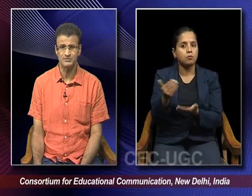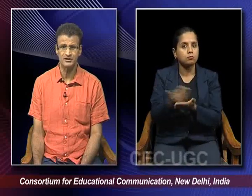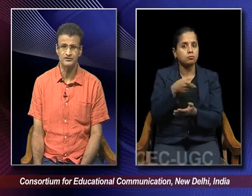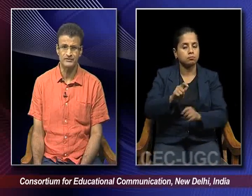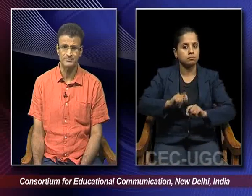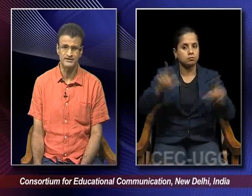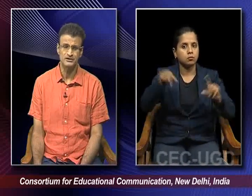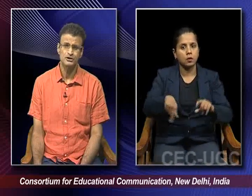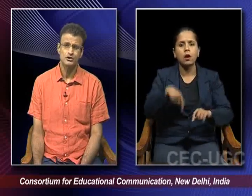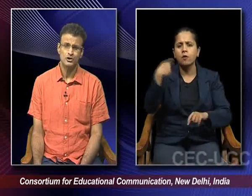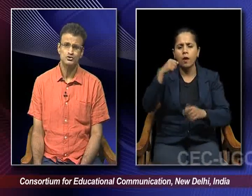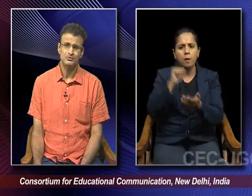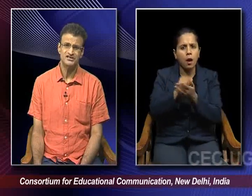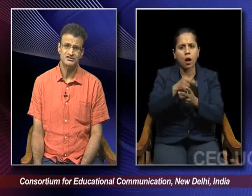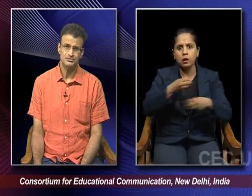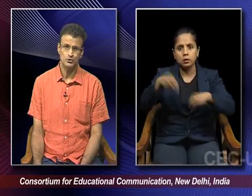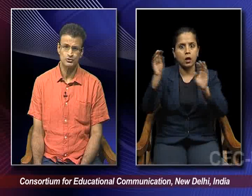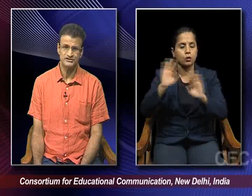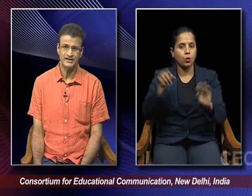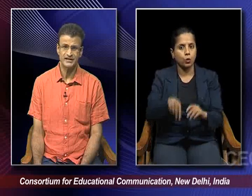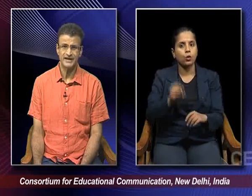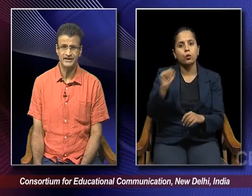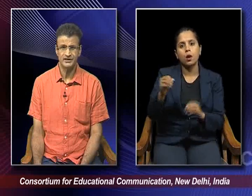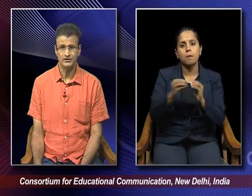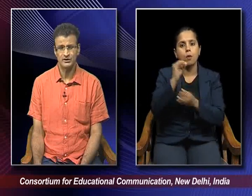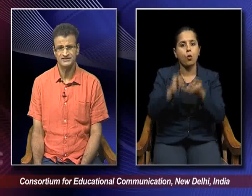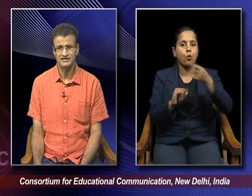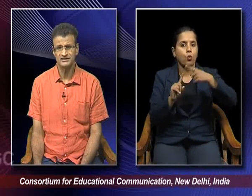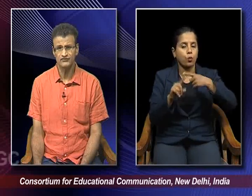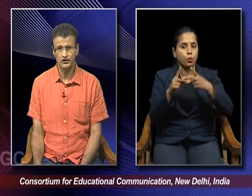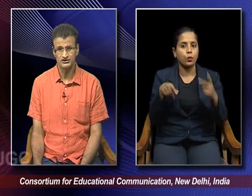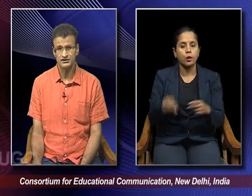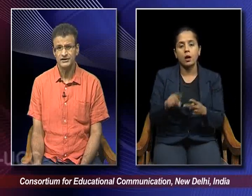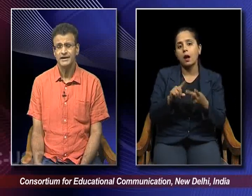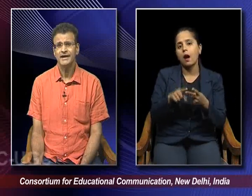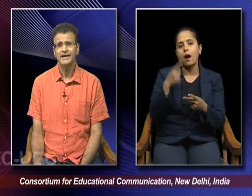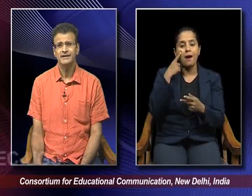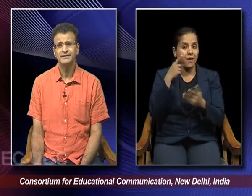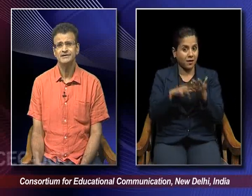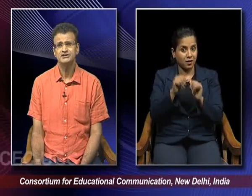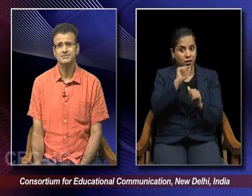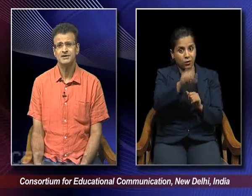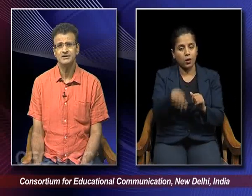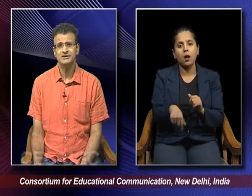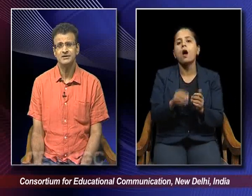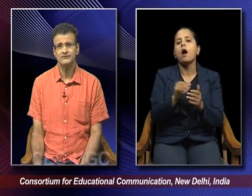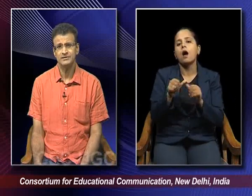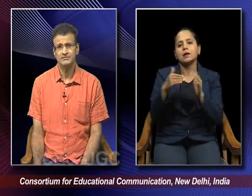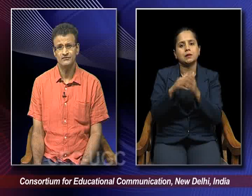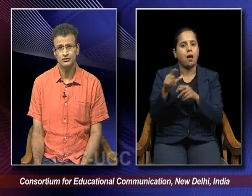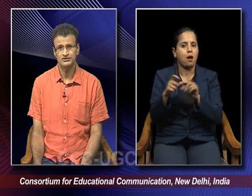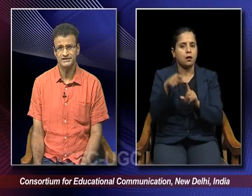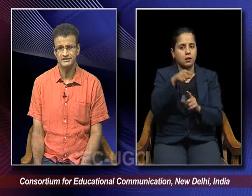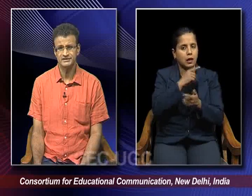a smuggled film print on Subhash Chandra Bose and INA, or Azad Hind Fauj. And this particular